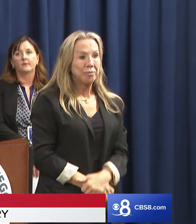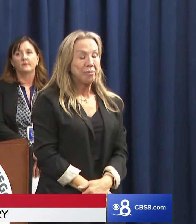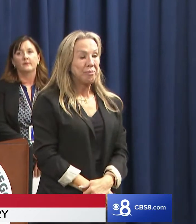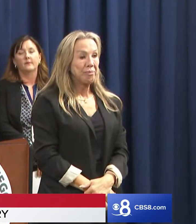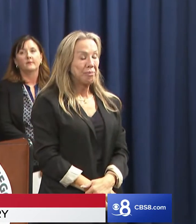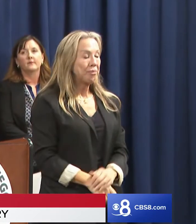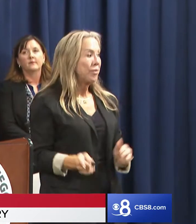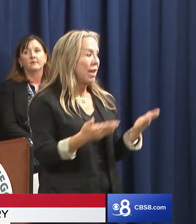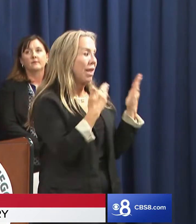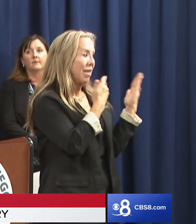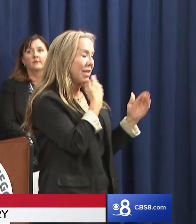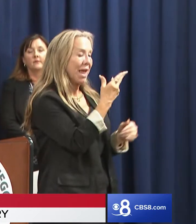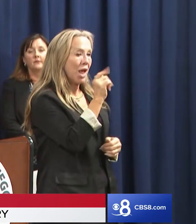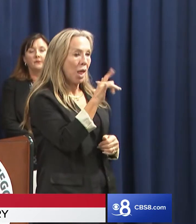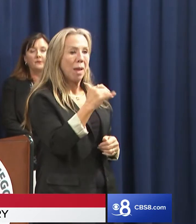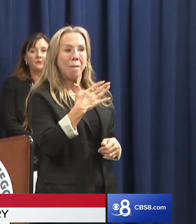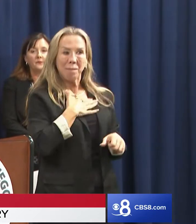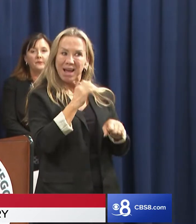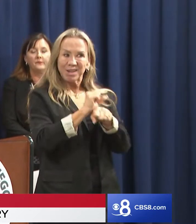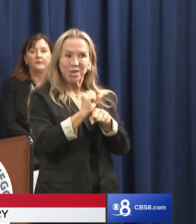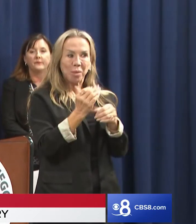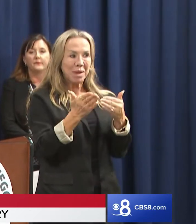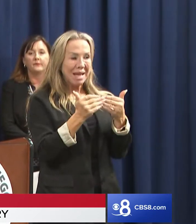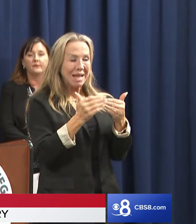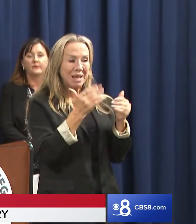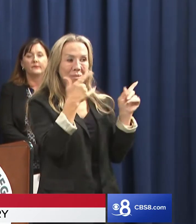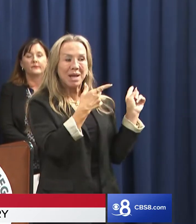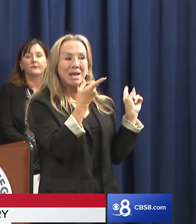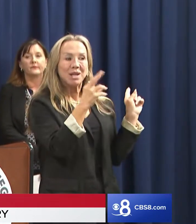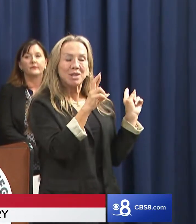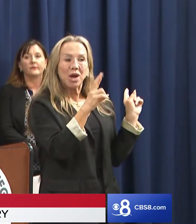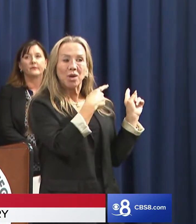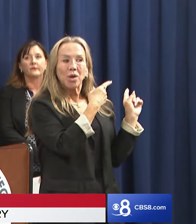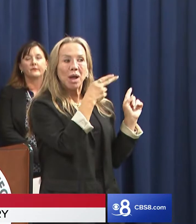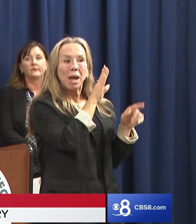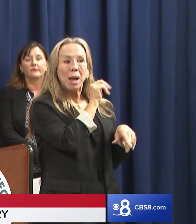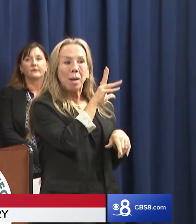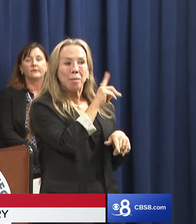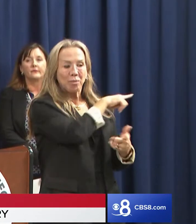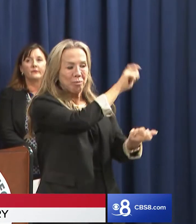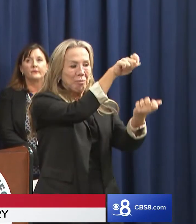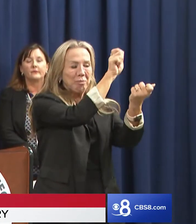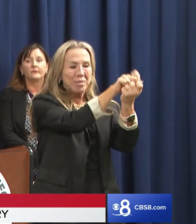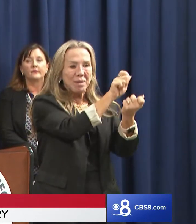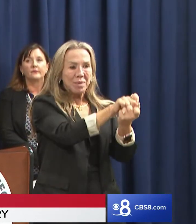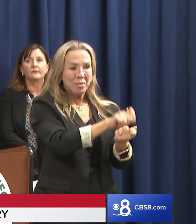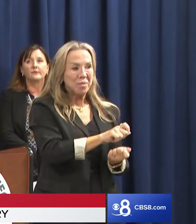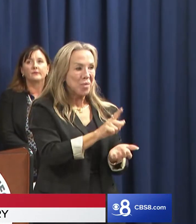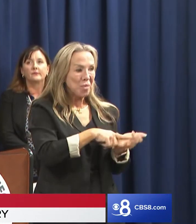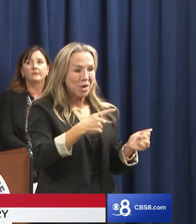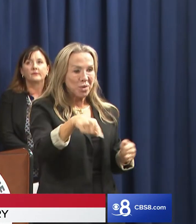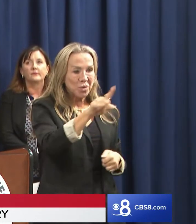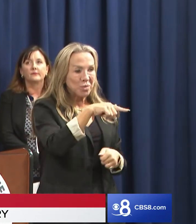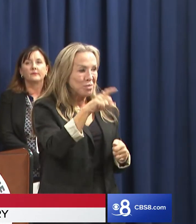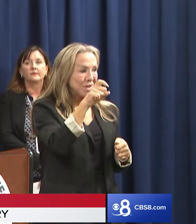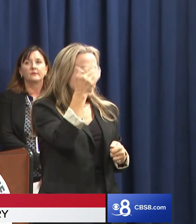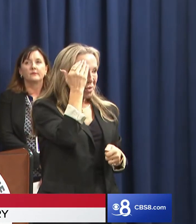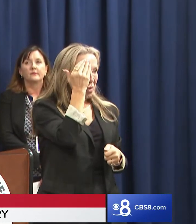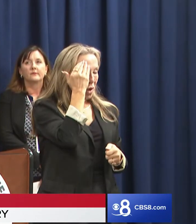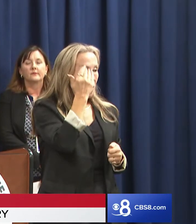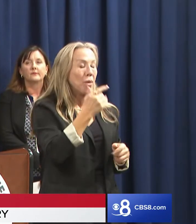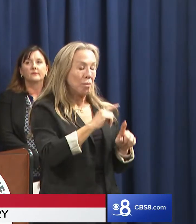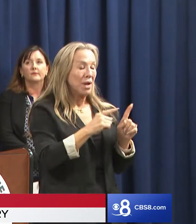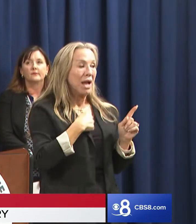Thank you, Holly. Actually, my job was made easy because Director Harbert actually went over the specific things that the public needs to be aware of. I